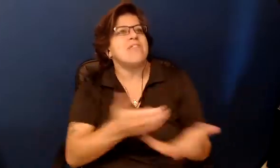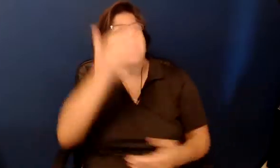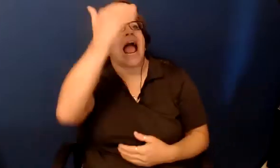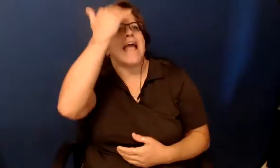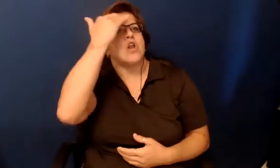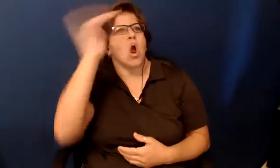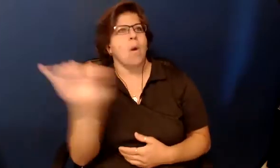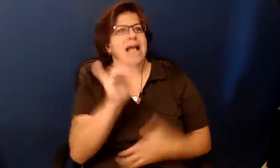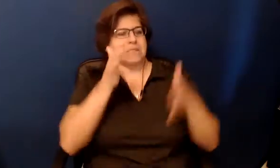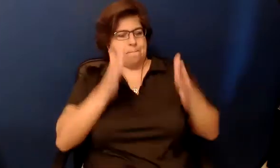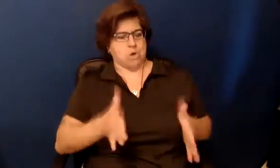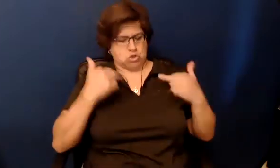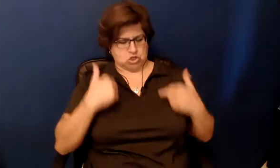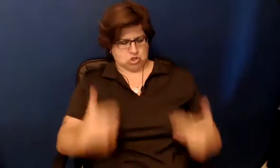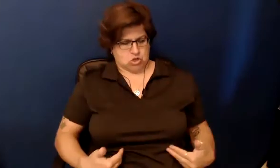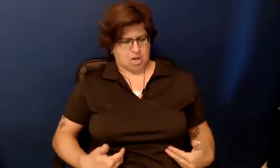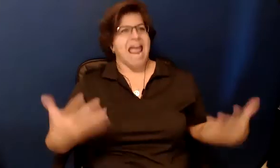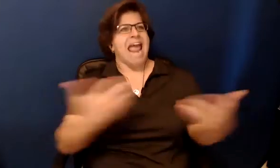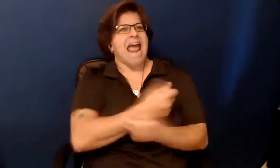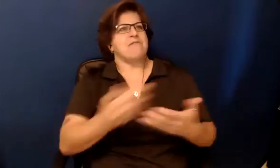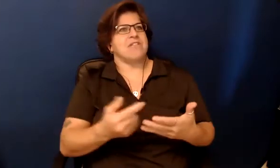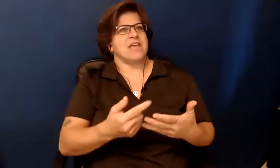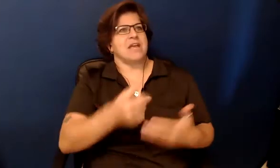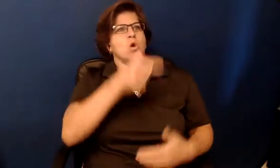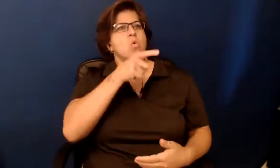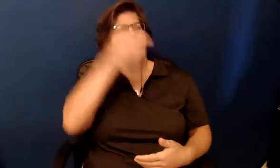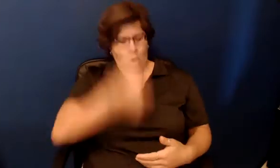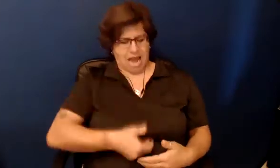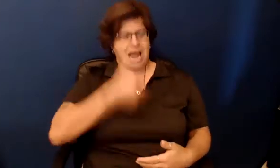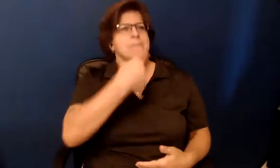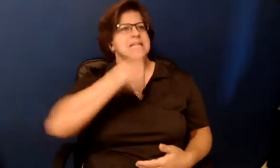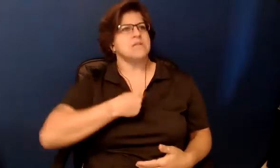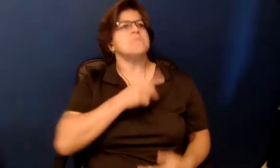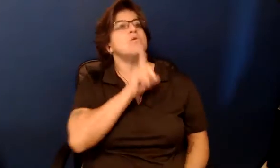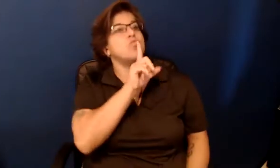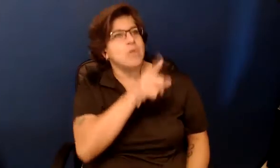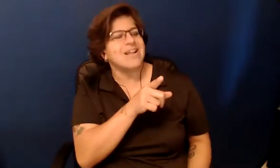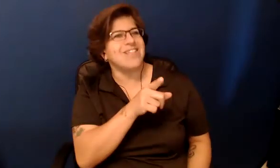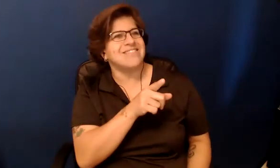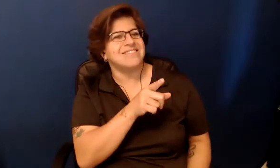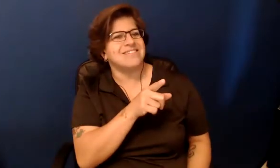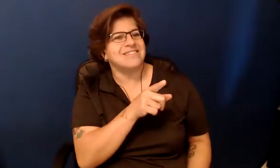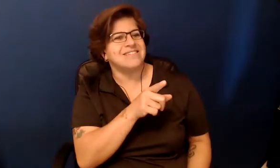even explain it. But everything that I know as a human being, everything that I am tells me that it was real.